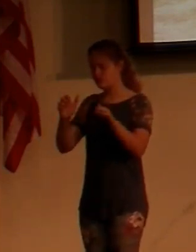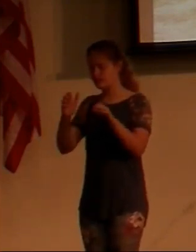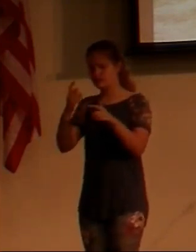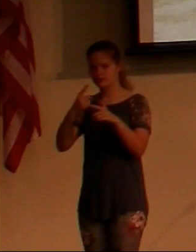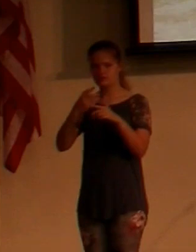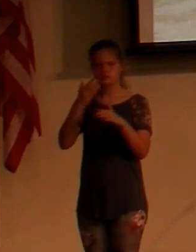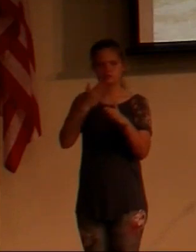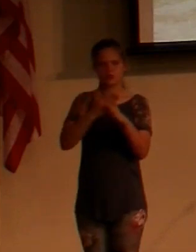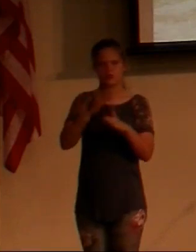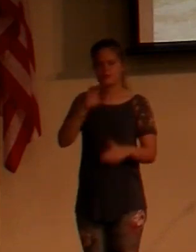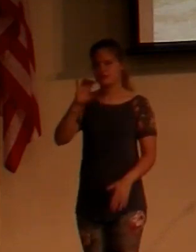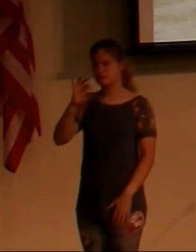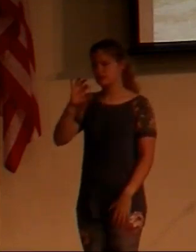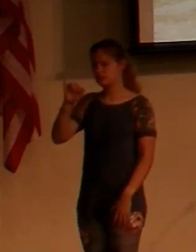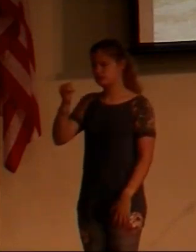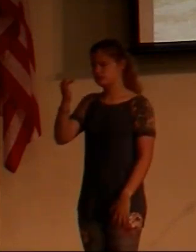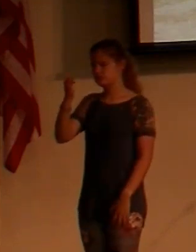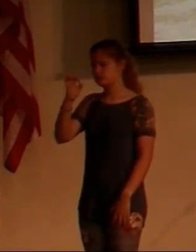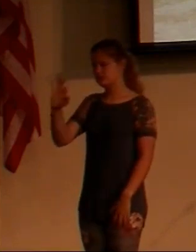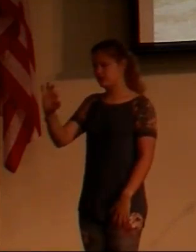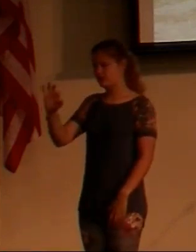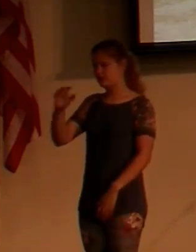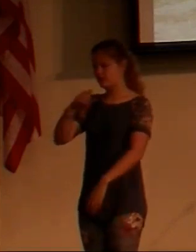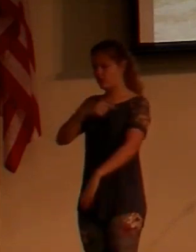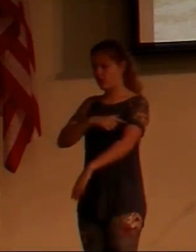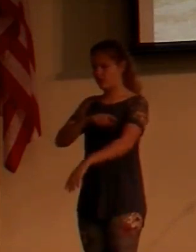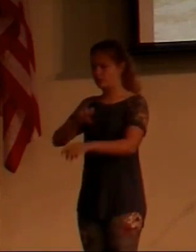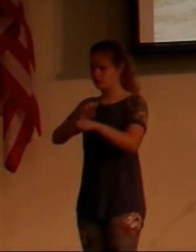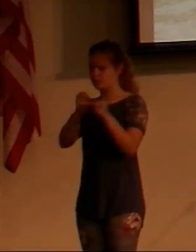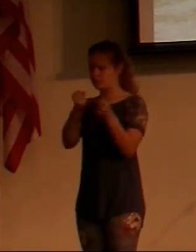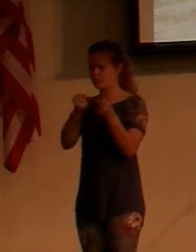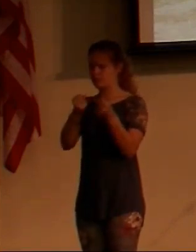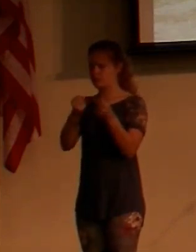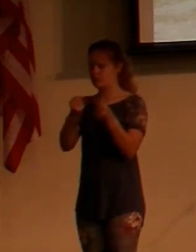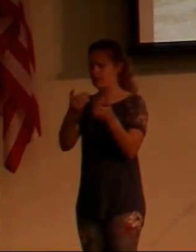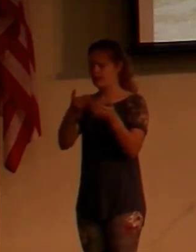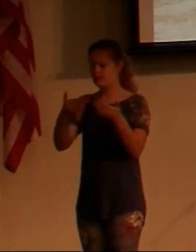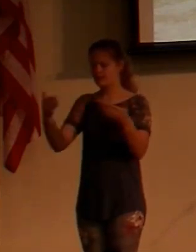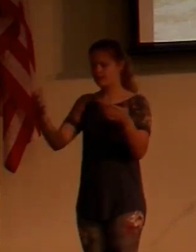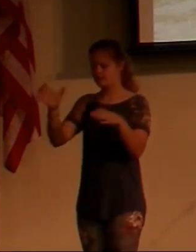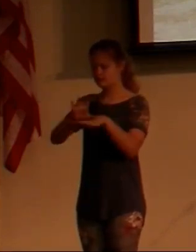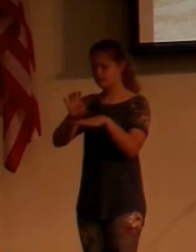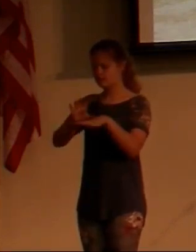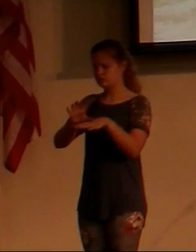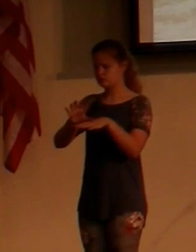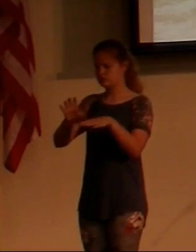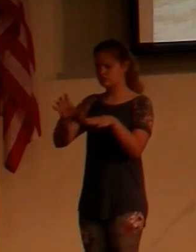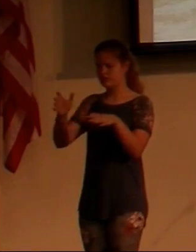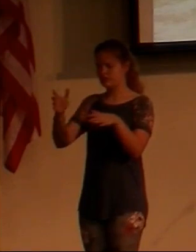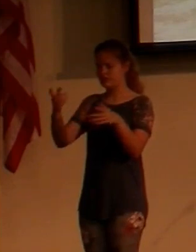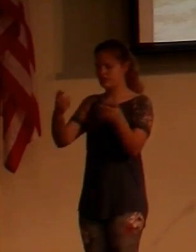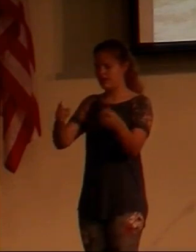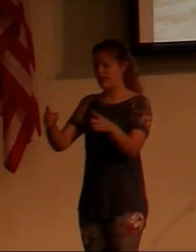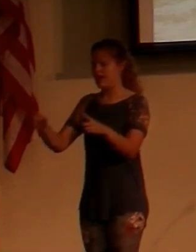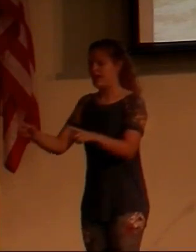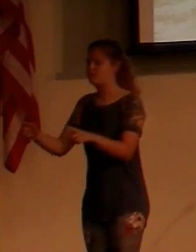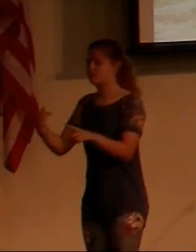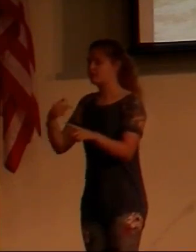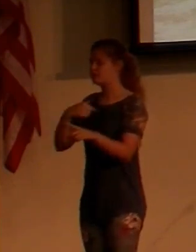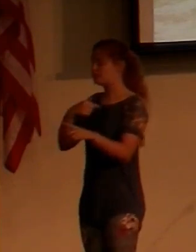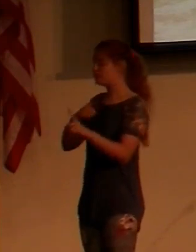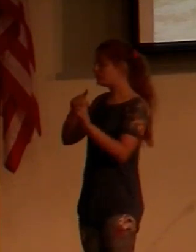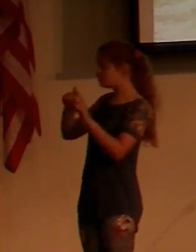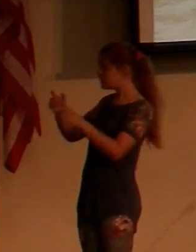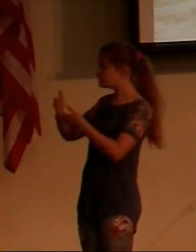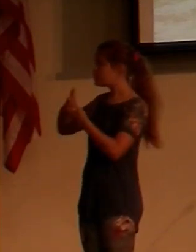his arm where he wasn't going to be able to go. There was some things going on in the congregation down in Belize that really we were there to help them through. There was